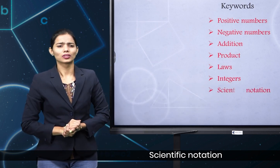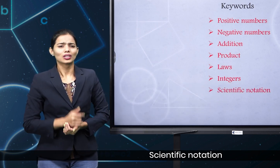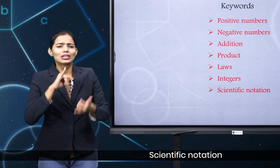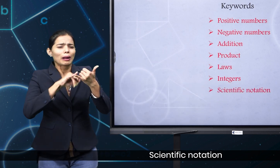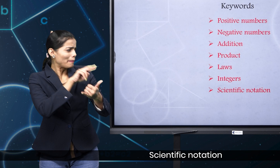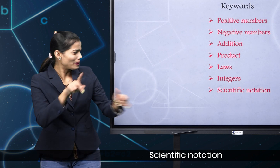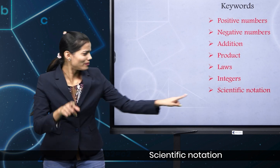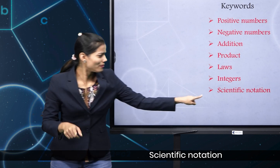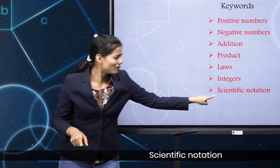scientific notation,